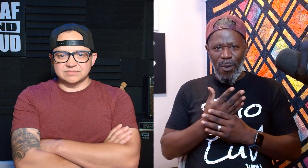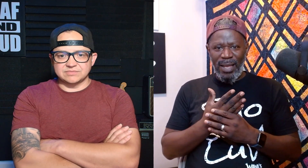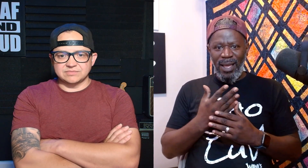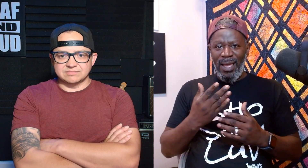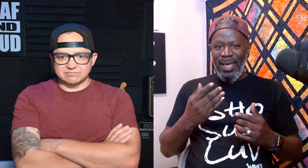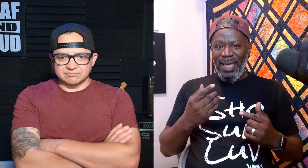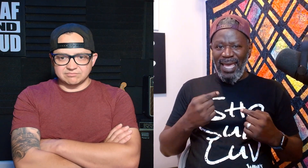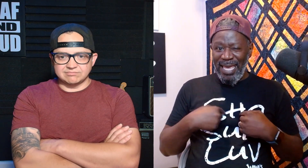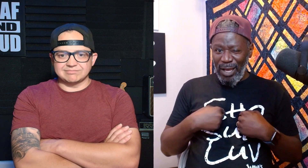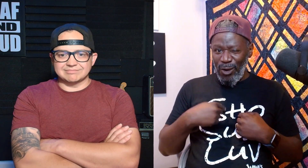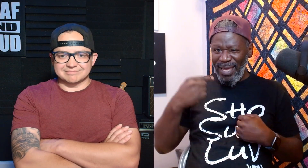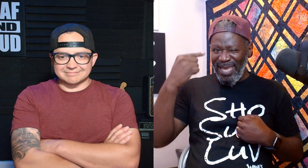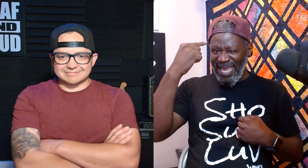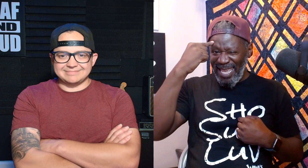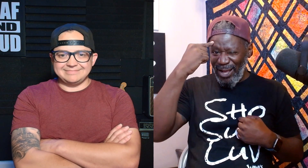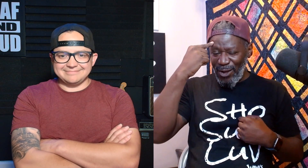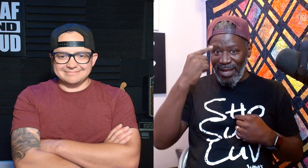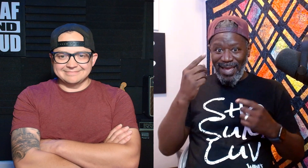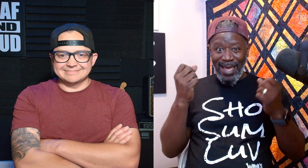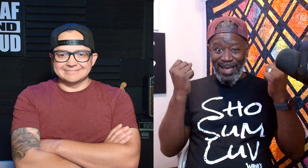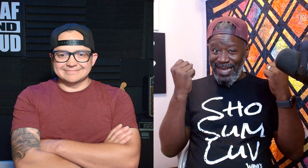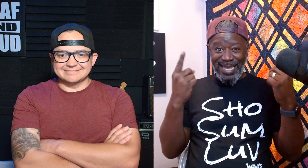you're growing. Here,